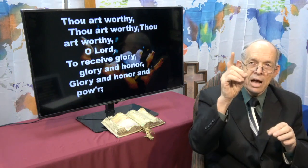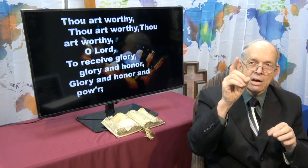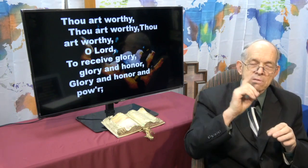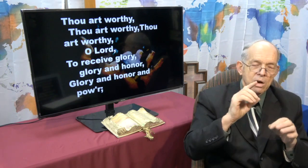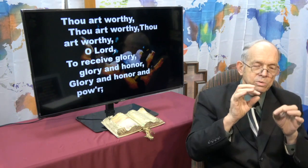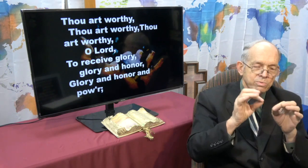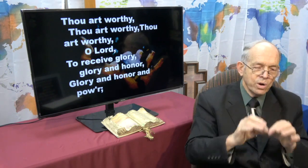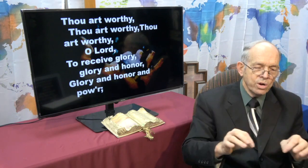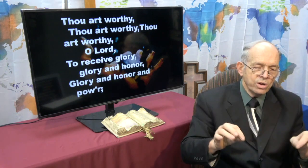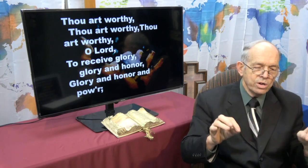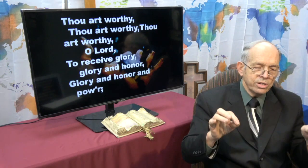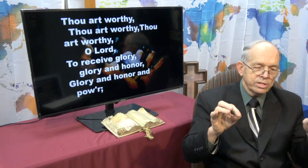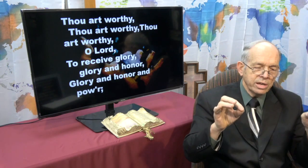thou art worthy,